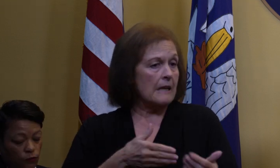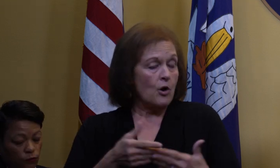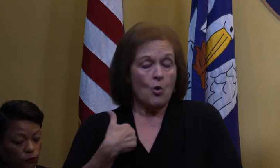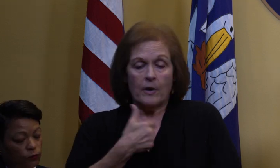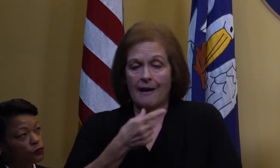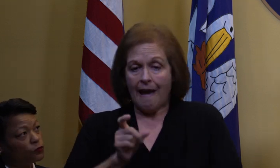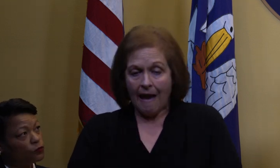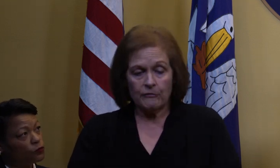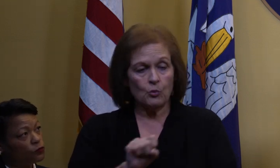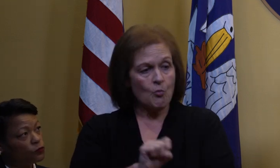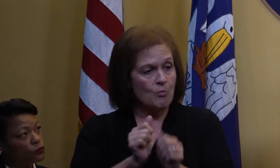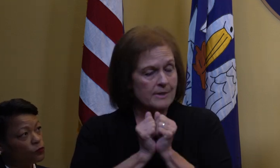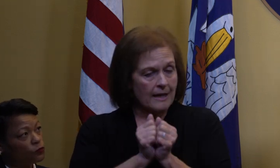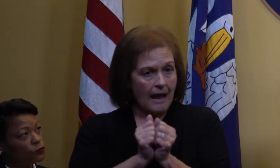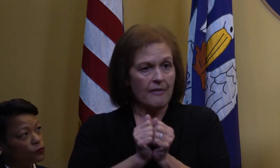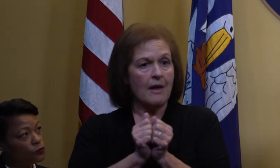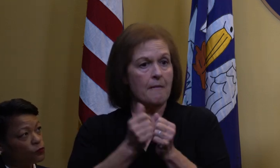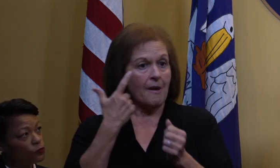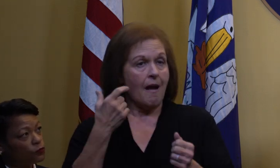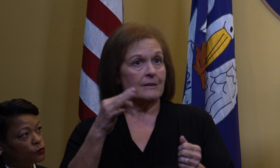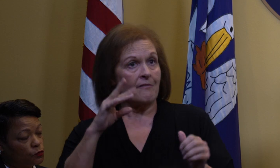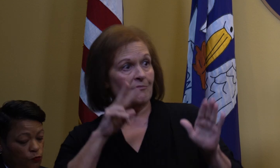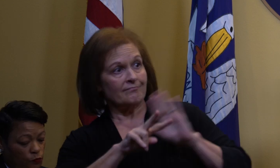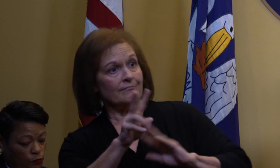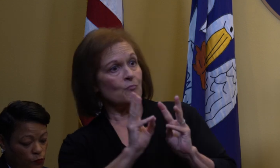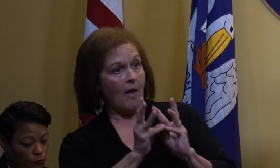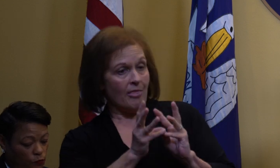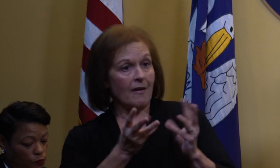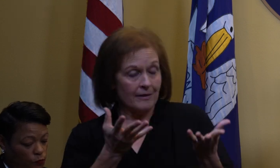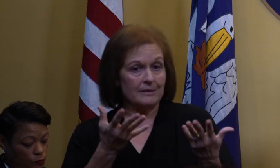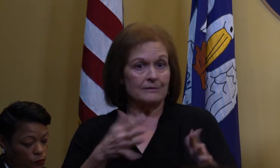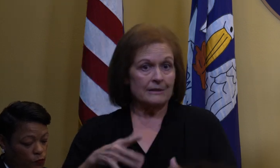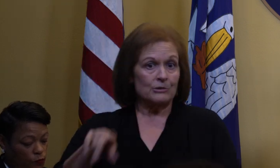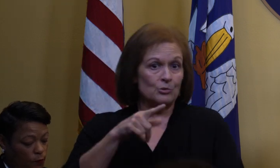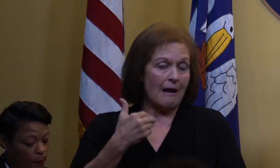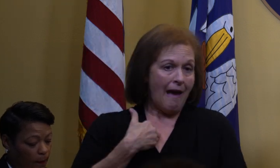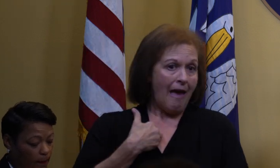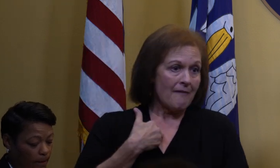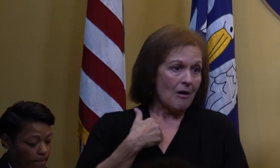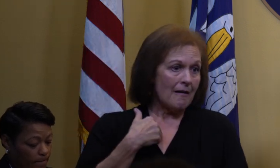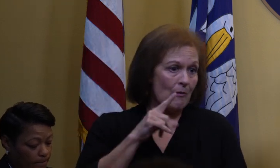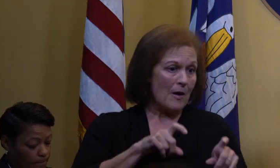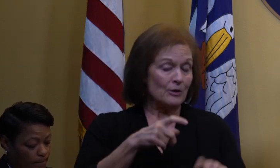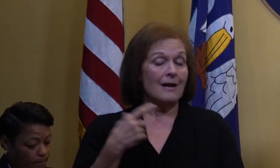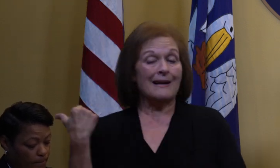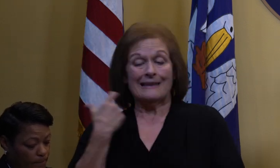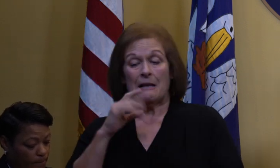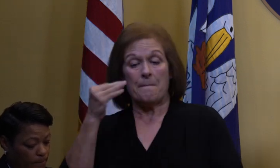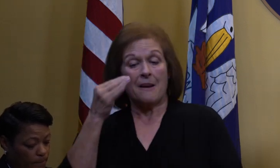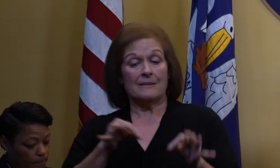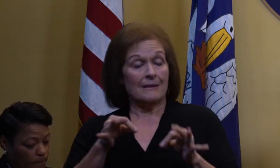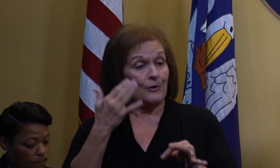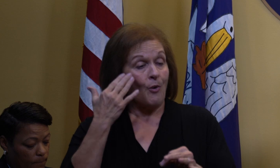We really have to come together, given the forecast for the hurricane season, which many of you have had questions about. I would echo the mayor's comment that it